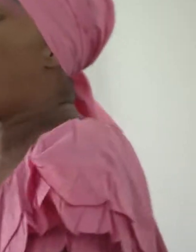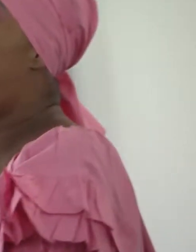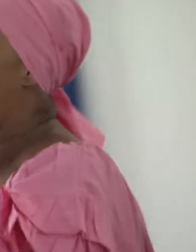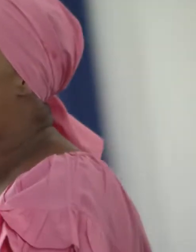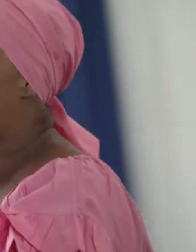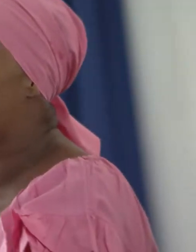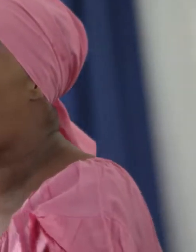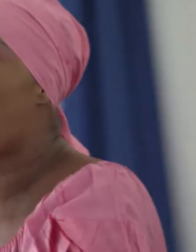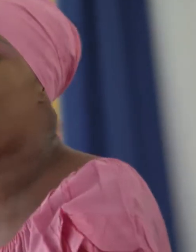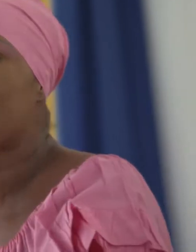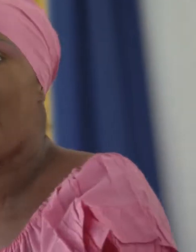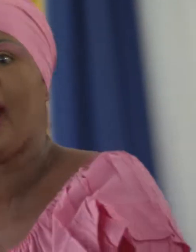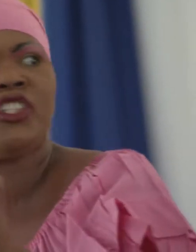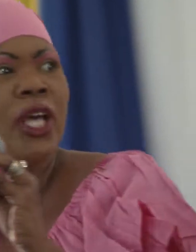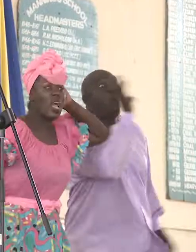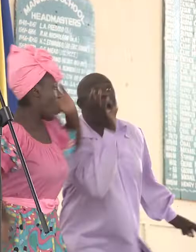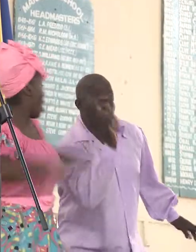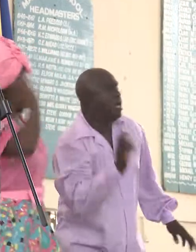Cultural Group.